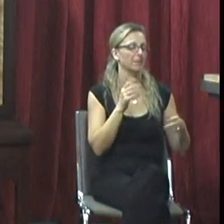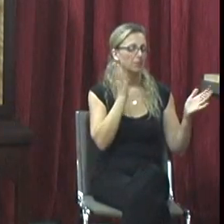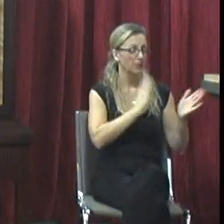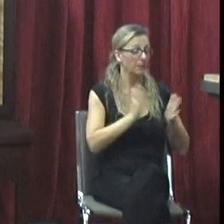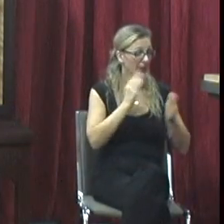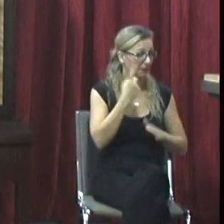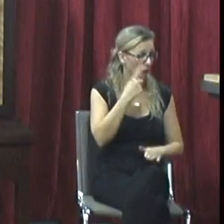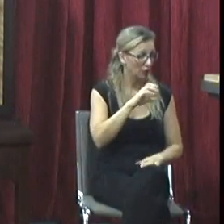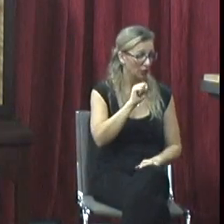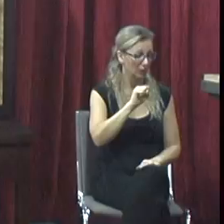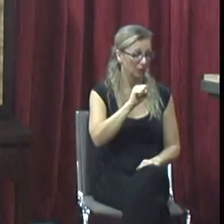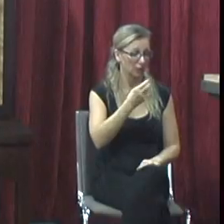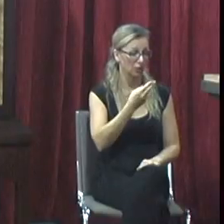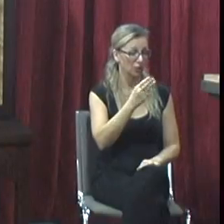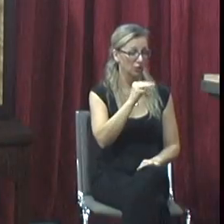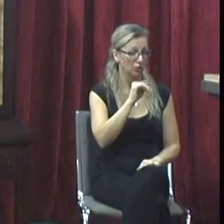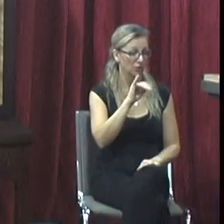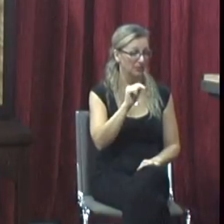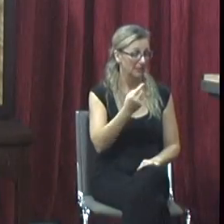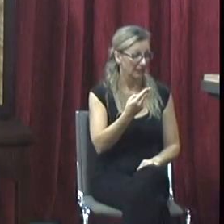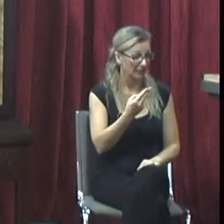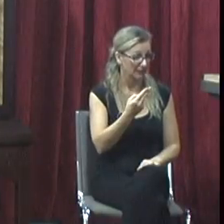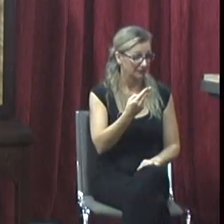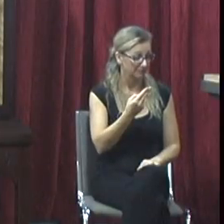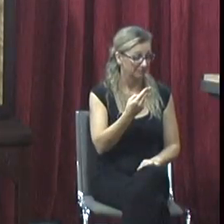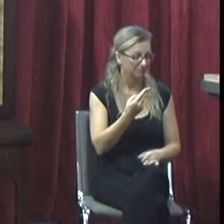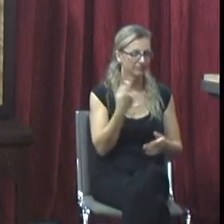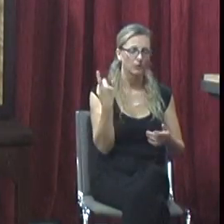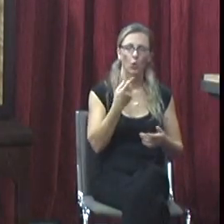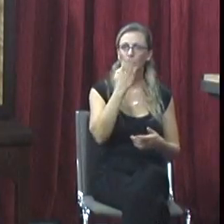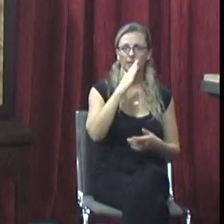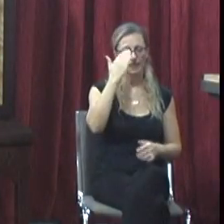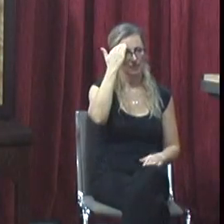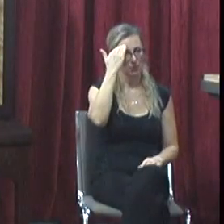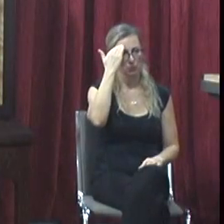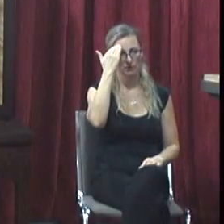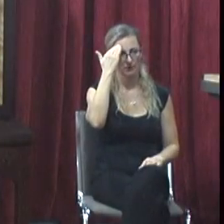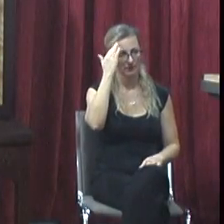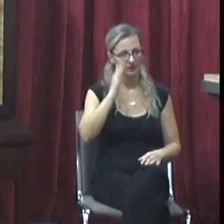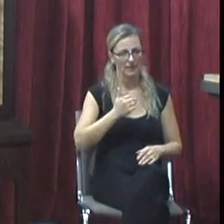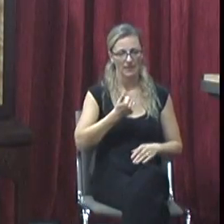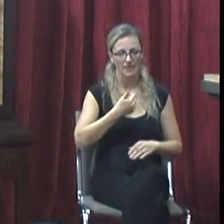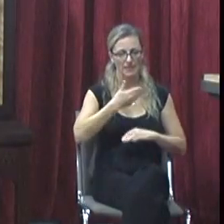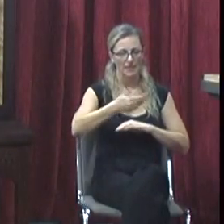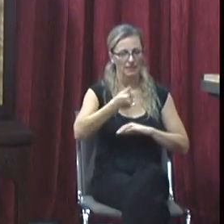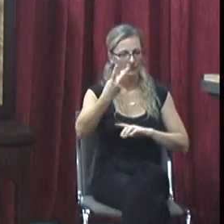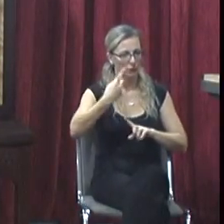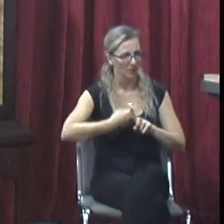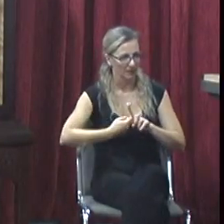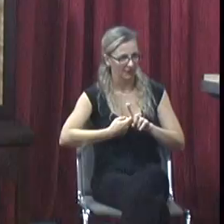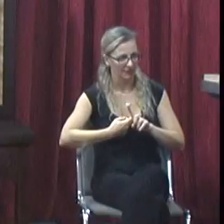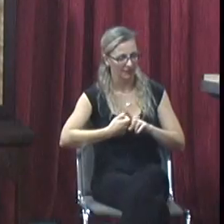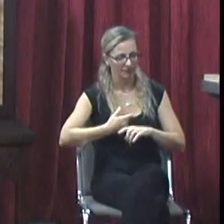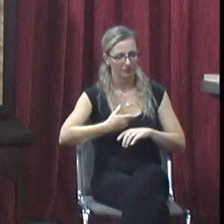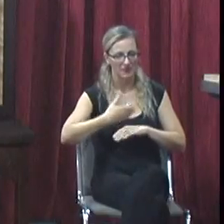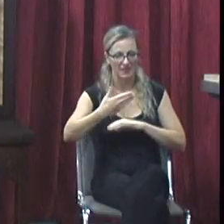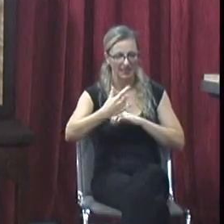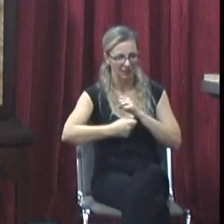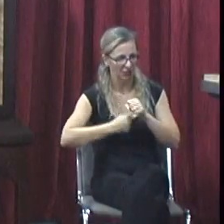knows what's going to happen in the next months and year. How severe it will be. And this is why I believe the